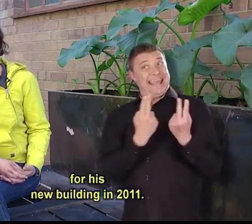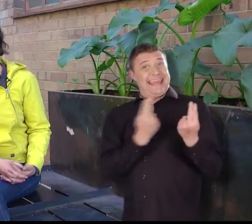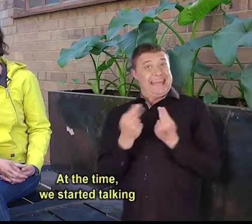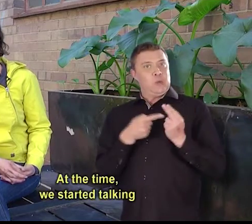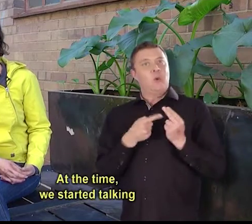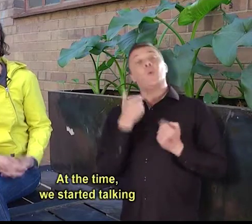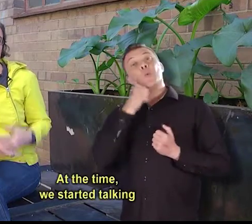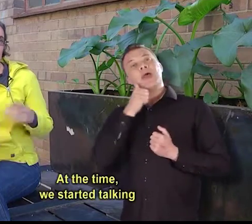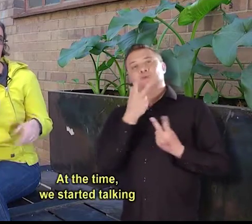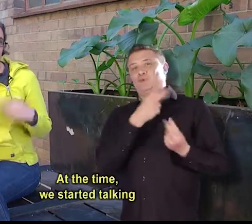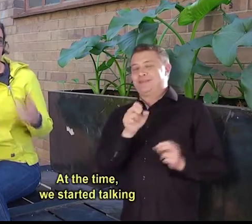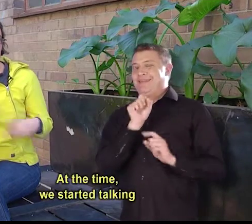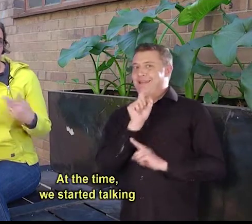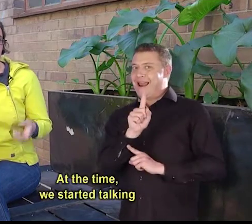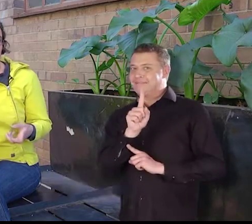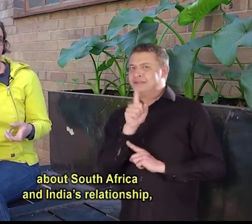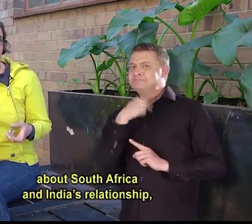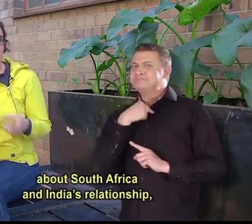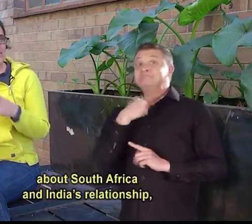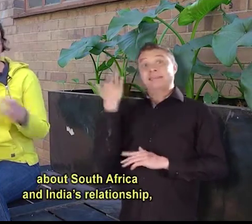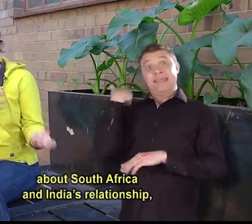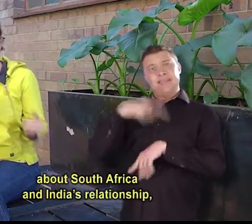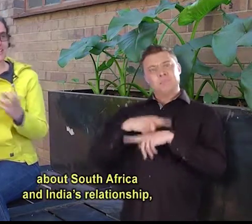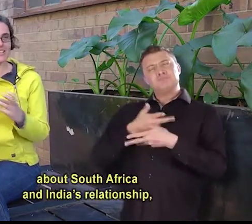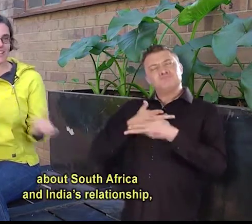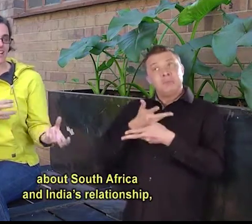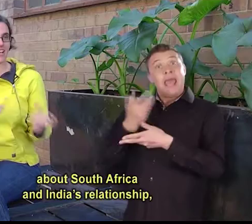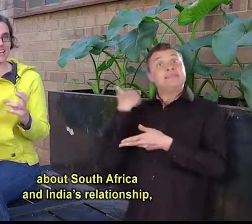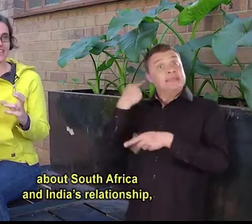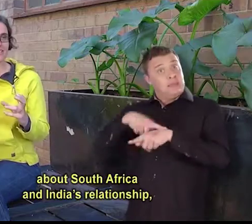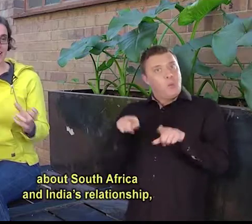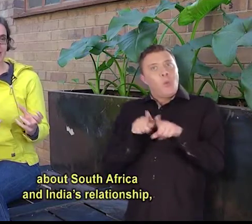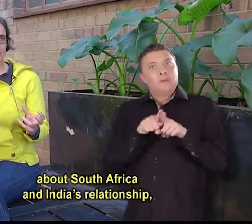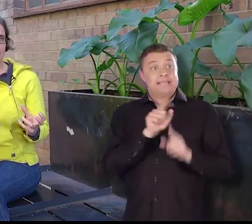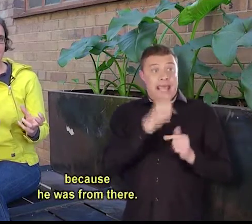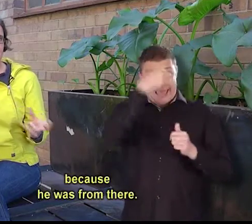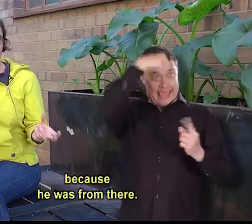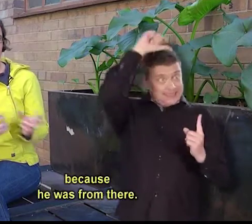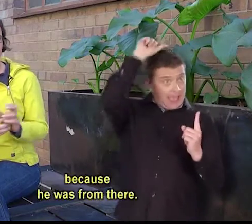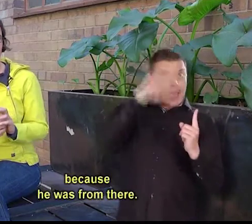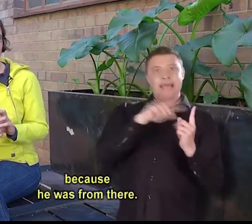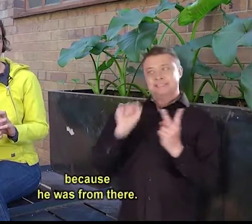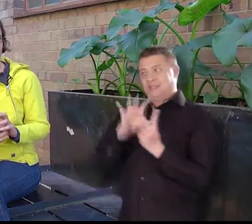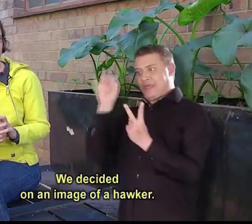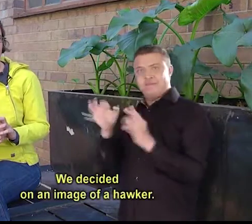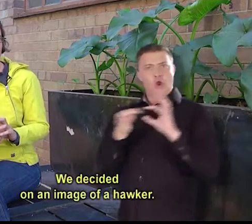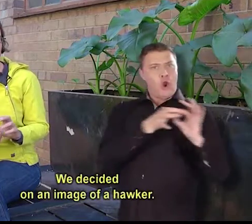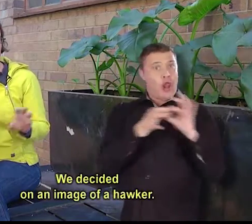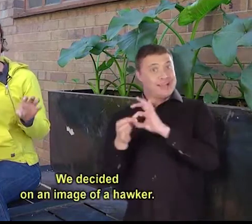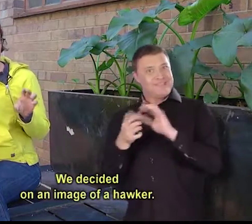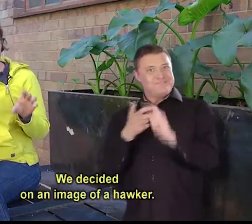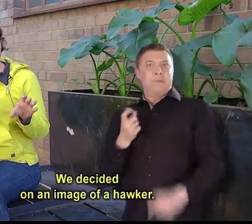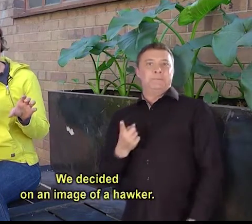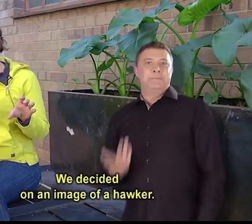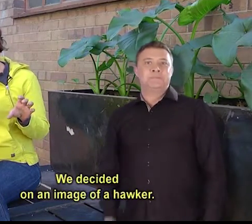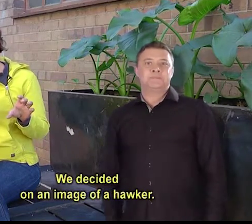2011. And at the time we started talking about the South African-India relation because he was from there.